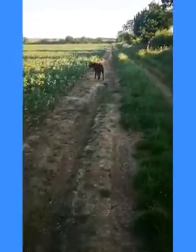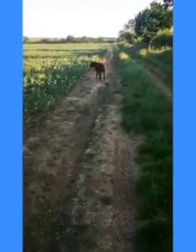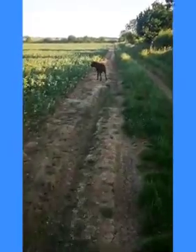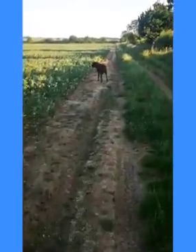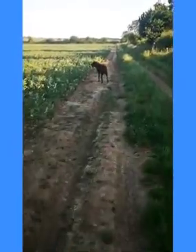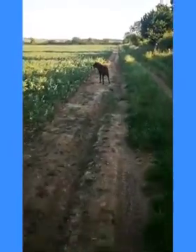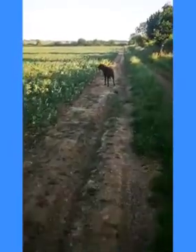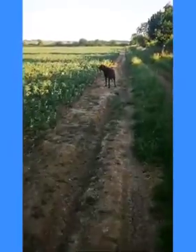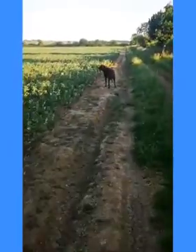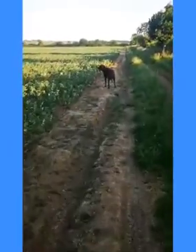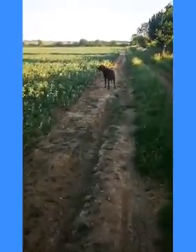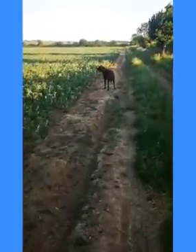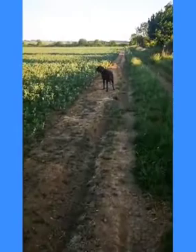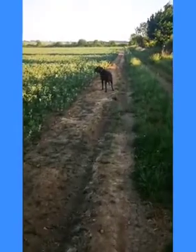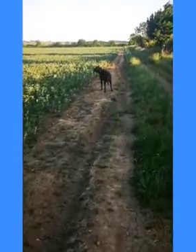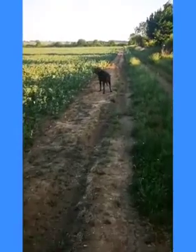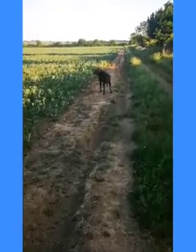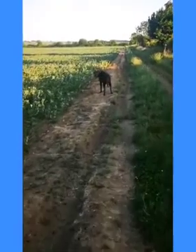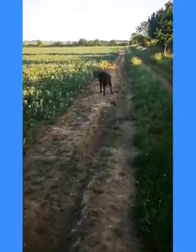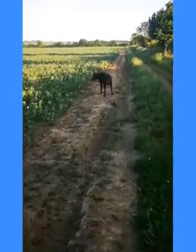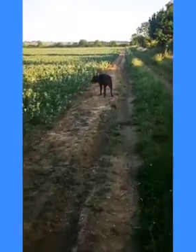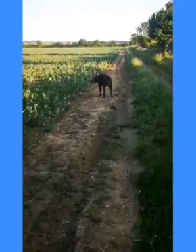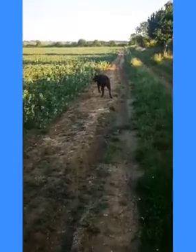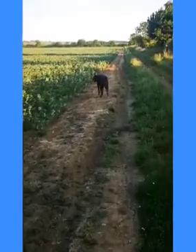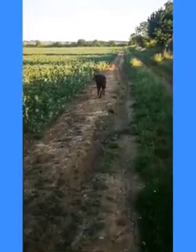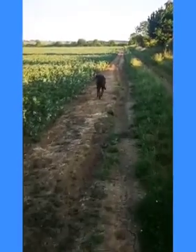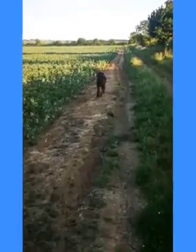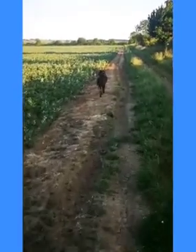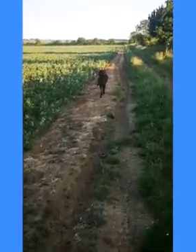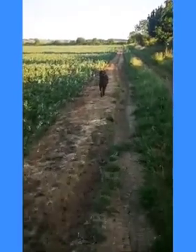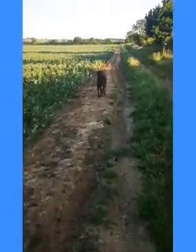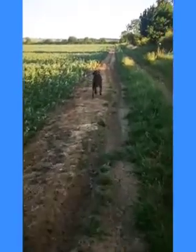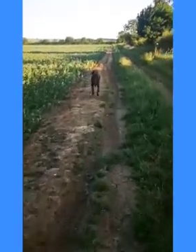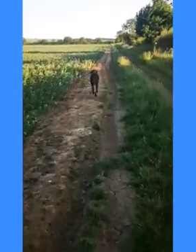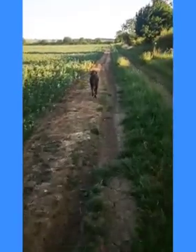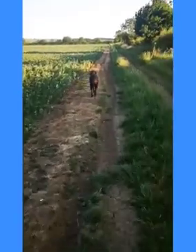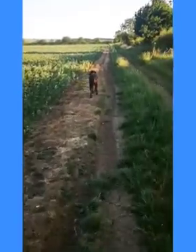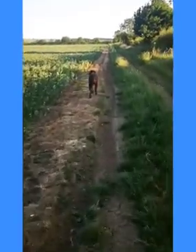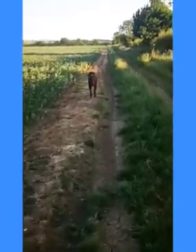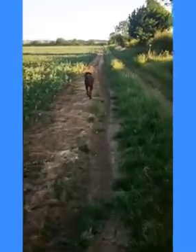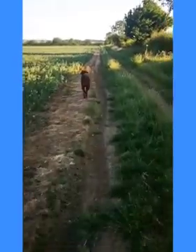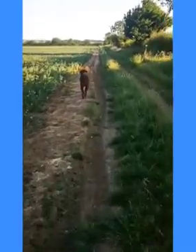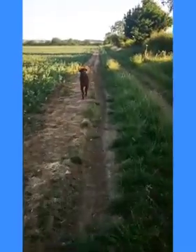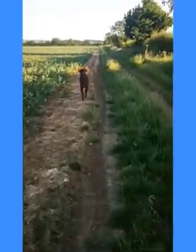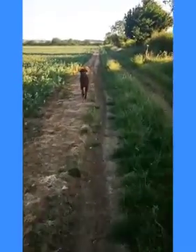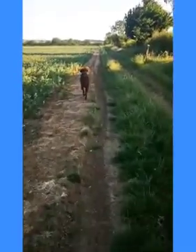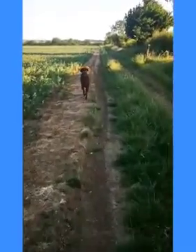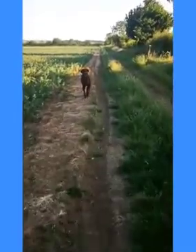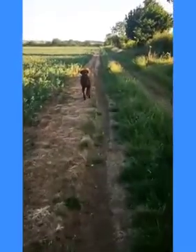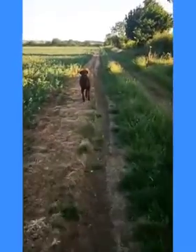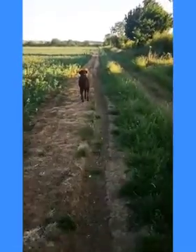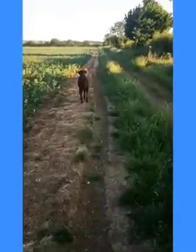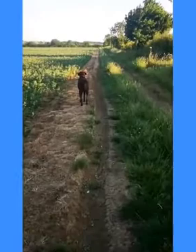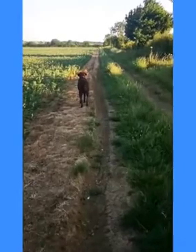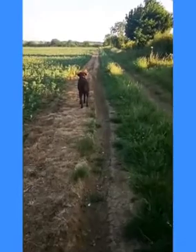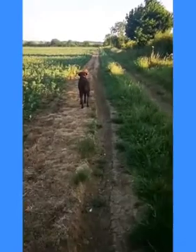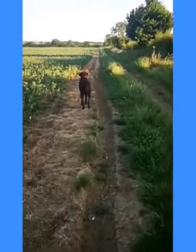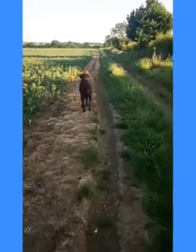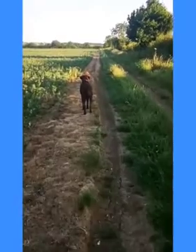nose, and occasionally he likes to chase birds. He's a little bit cheeky.